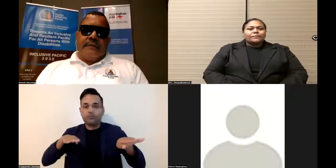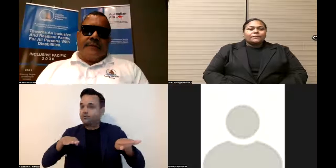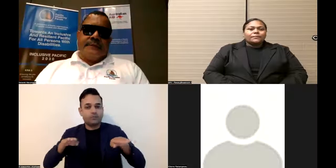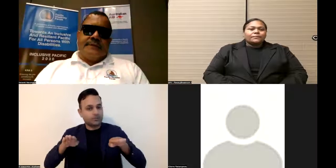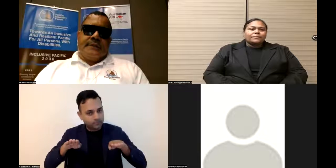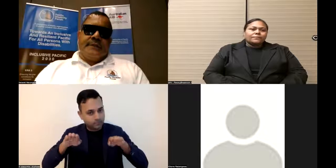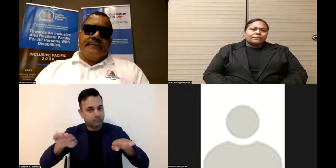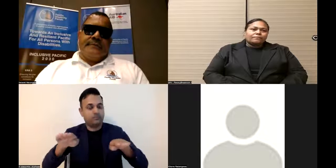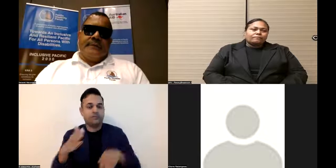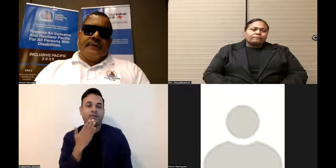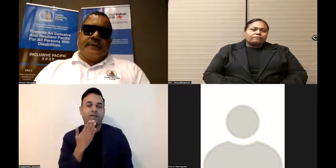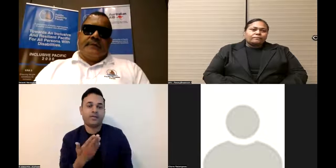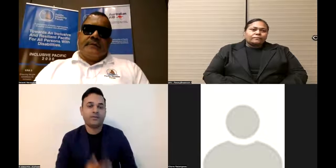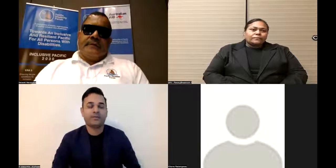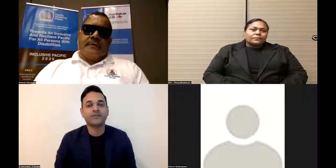Thank you very much.